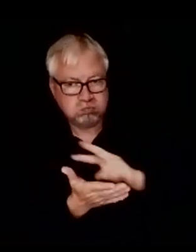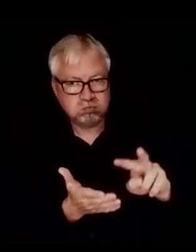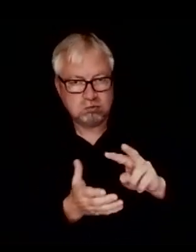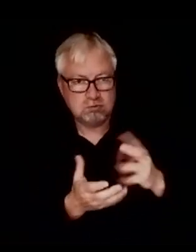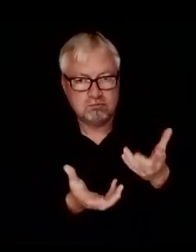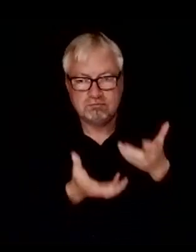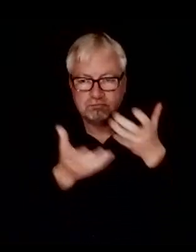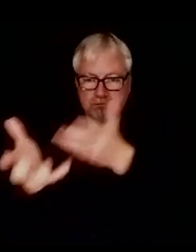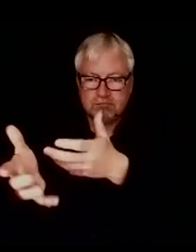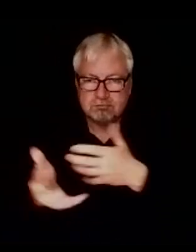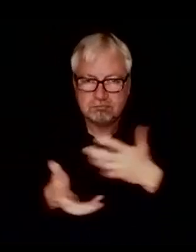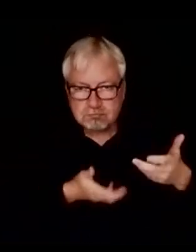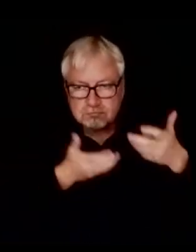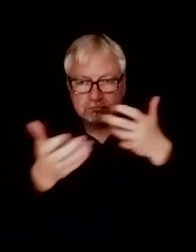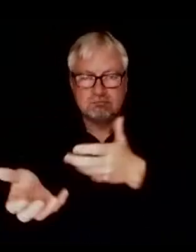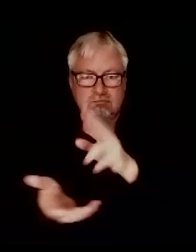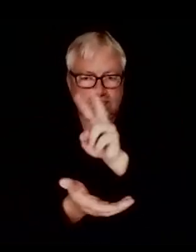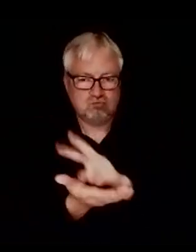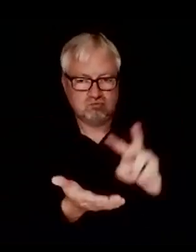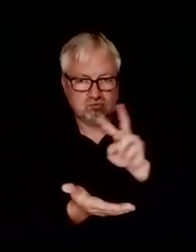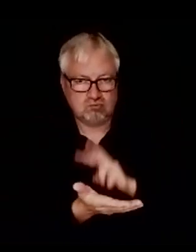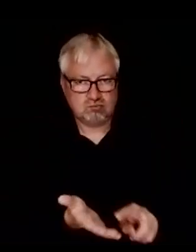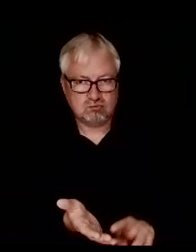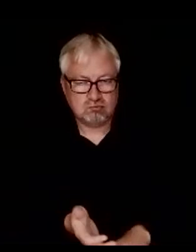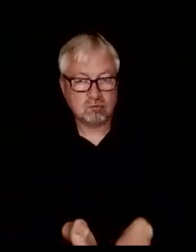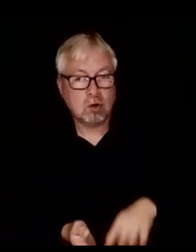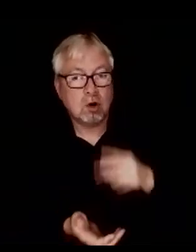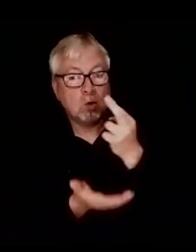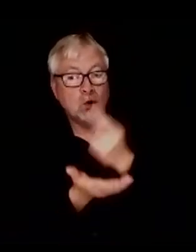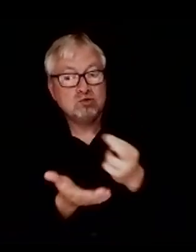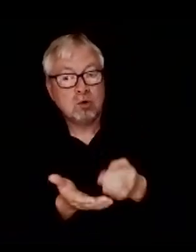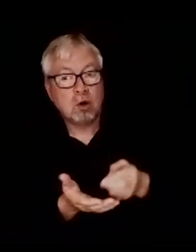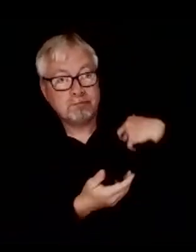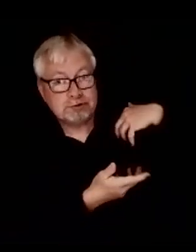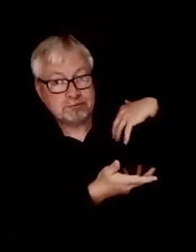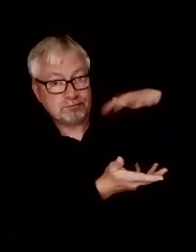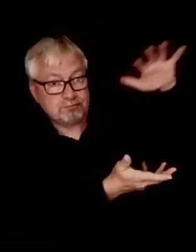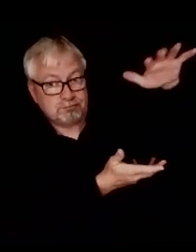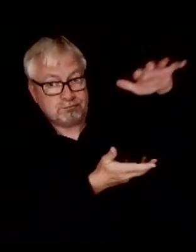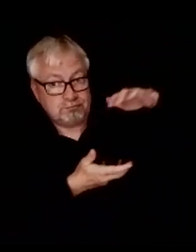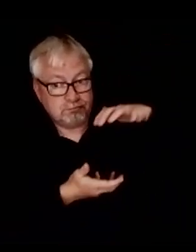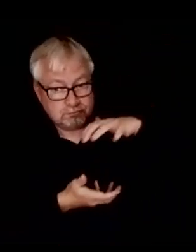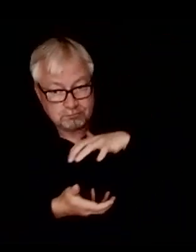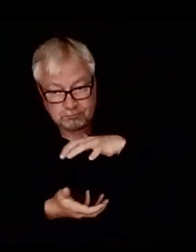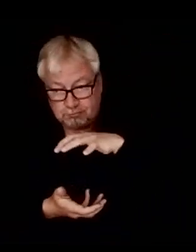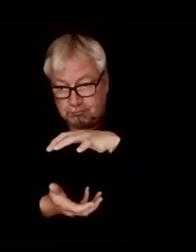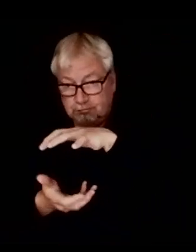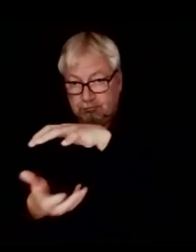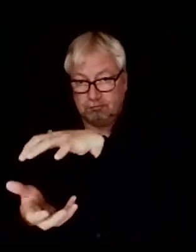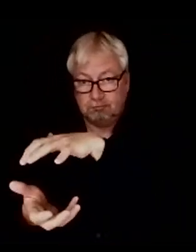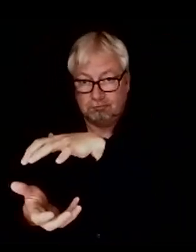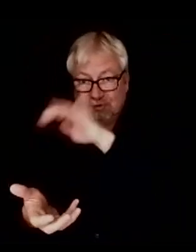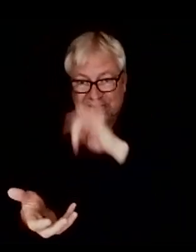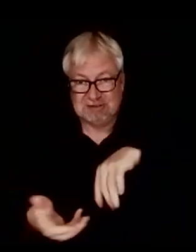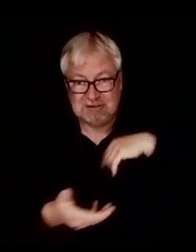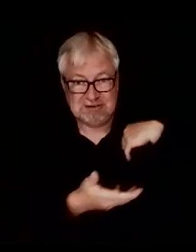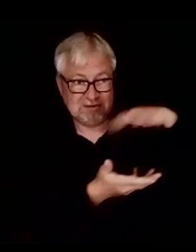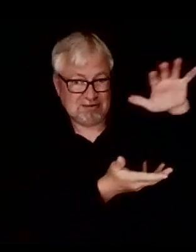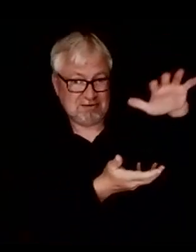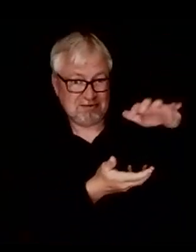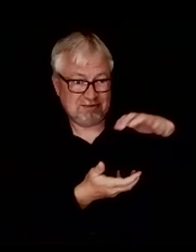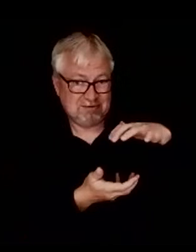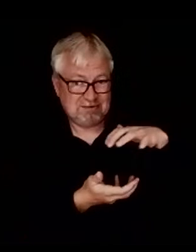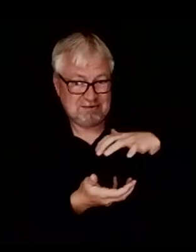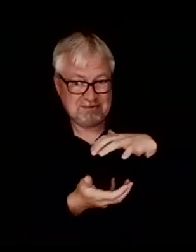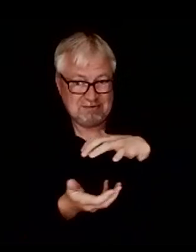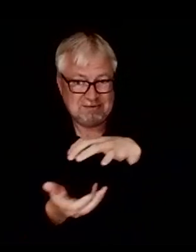resources shift to a school, they are then able to test. We know that on those days, and we collect that into all of those tests from that region, and then they are sent to